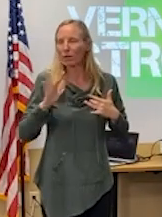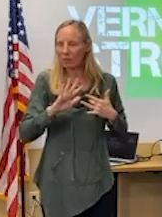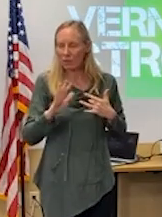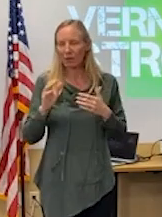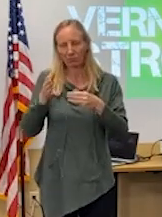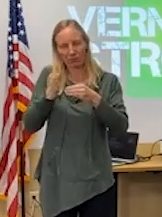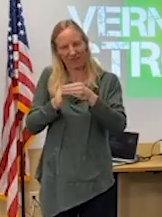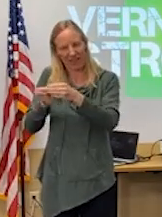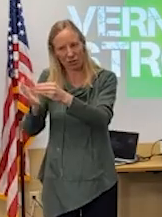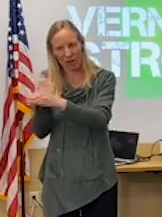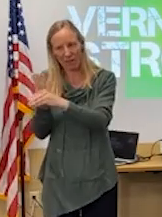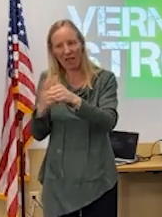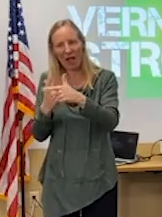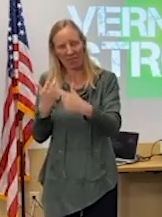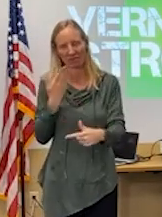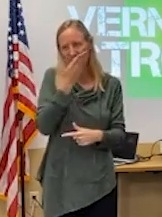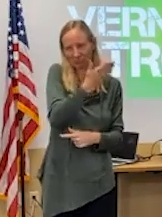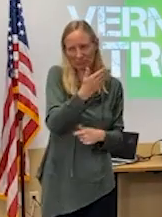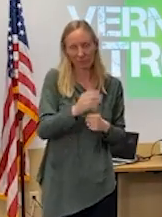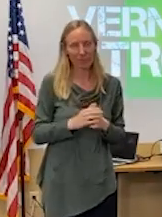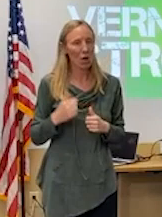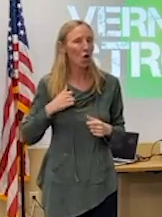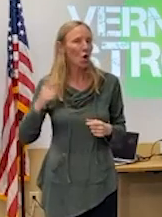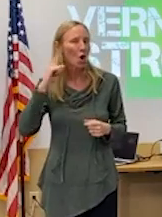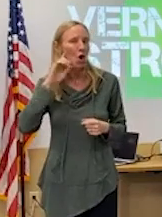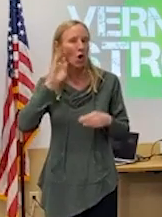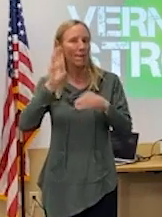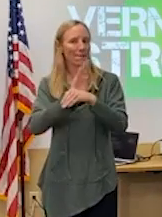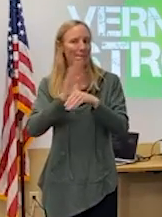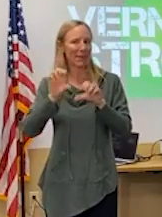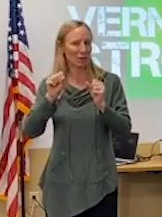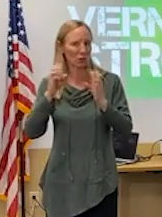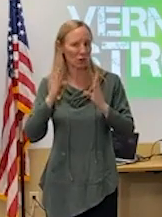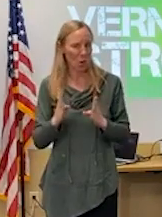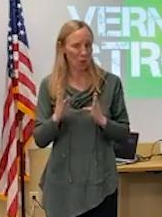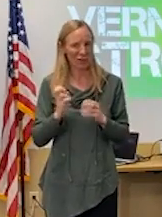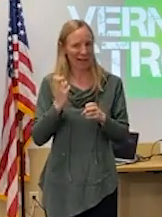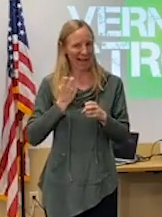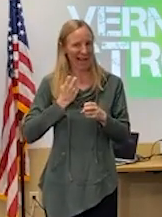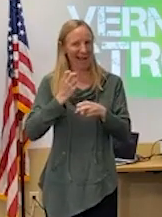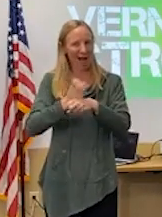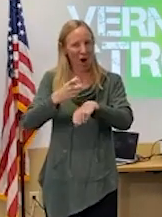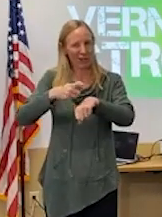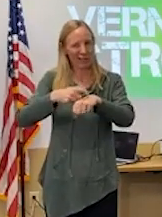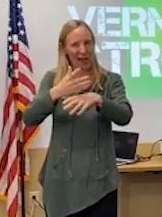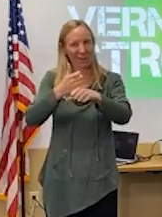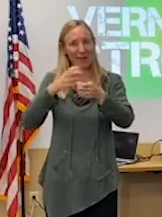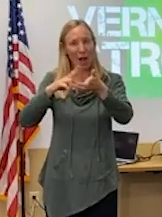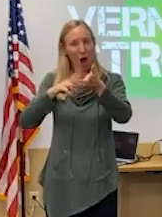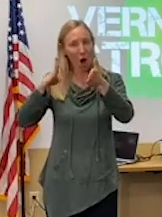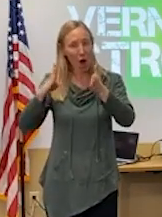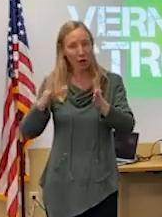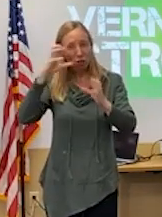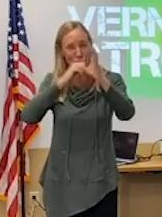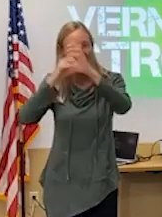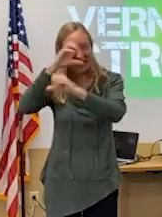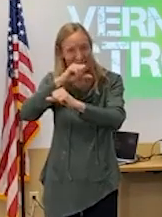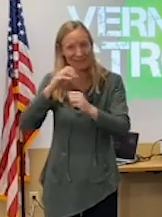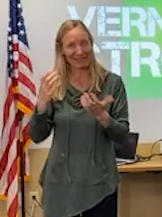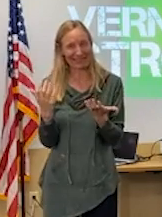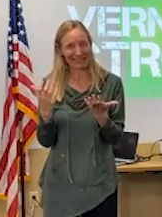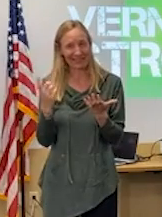first, we've heard that business owners are having some trouble getting contractor estimates for repairs. ACCD